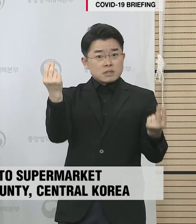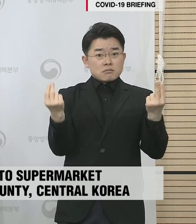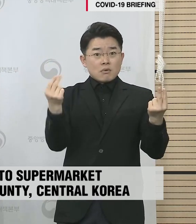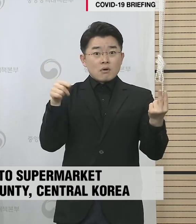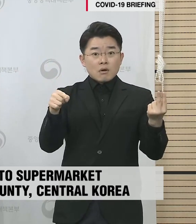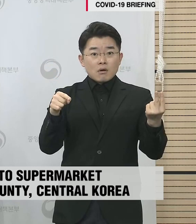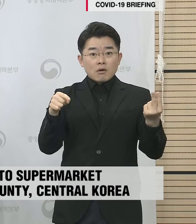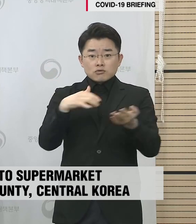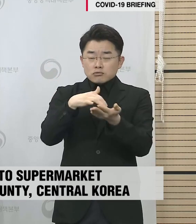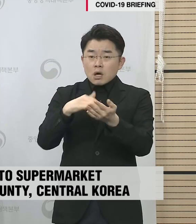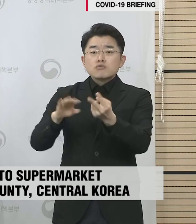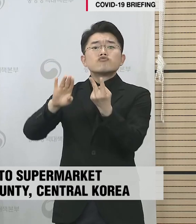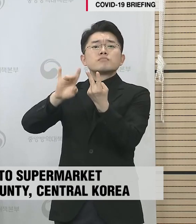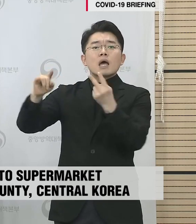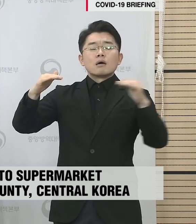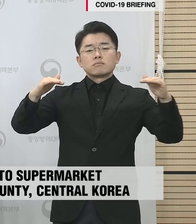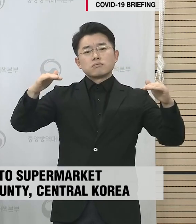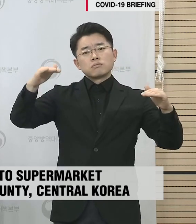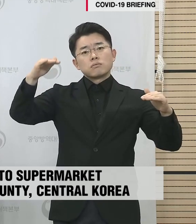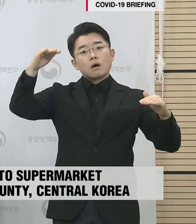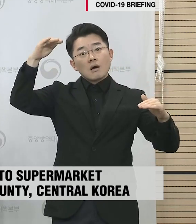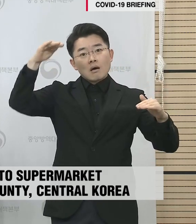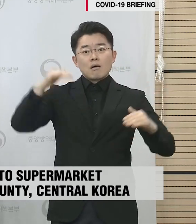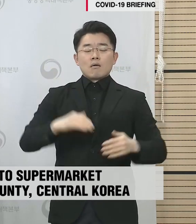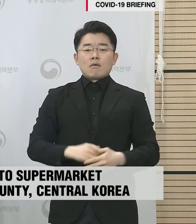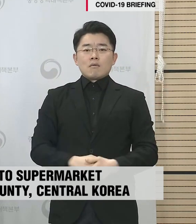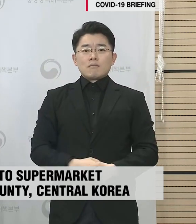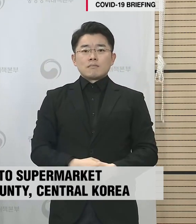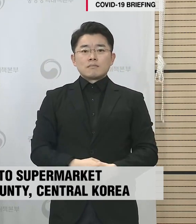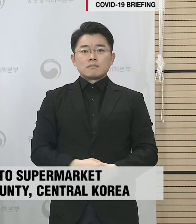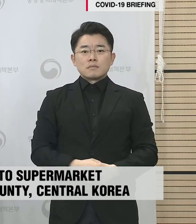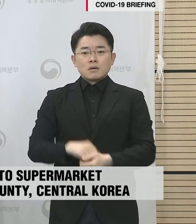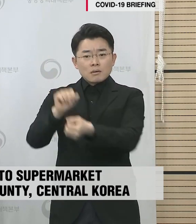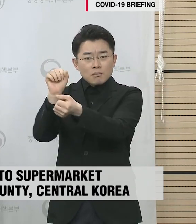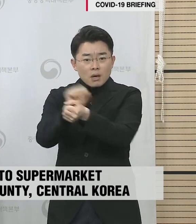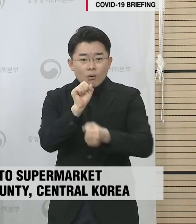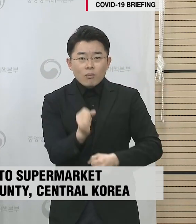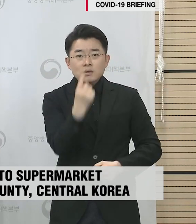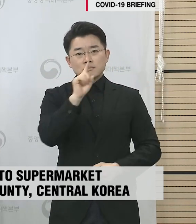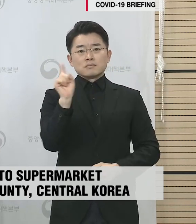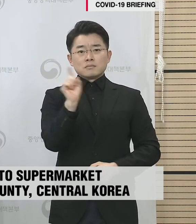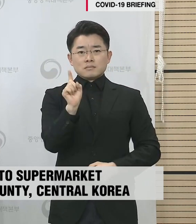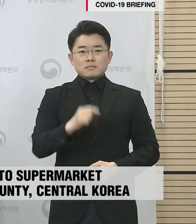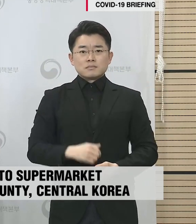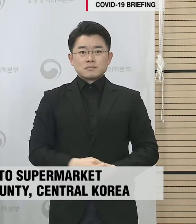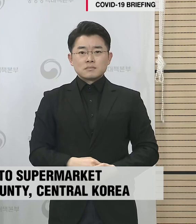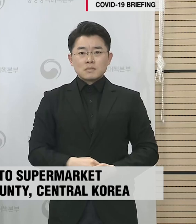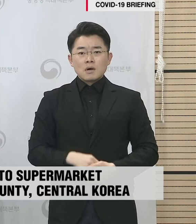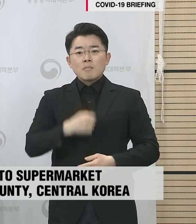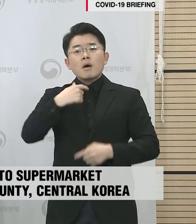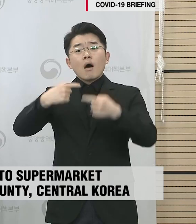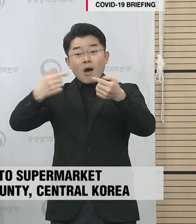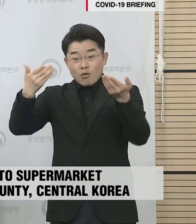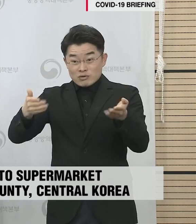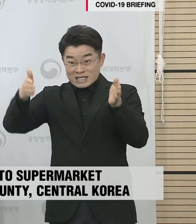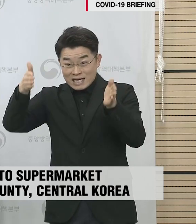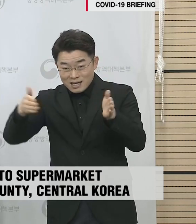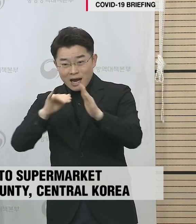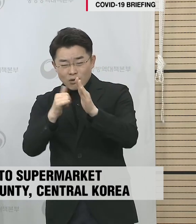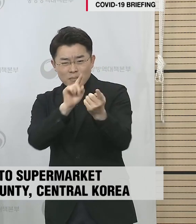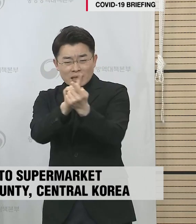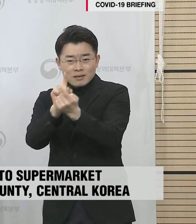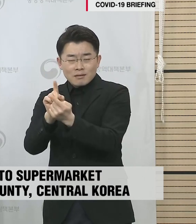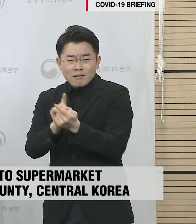to hover around 230 after the Lunar New Year holiday. And it jumped over a